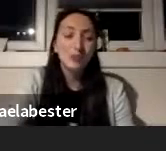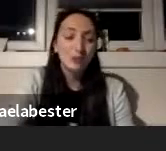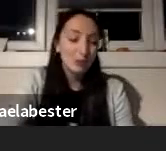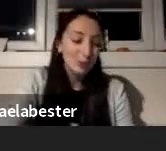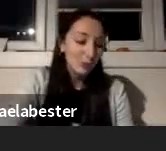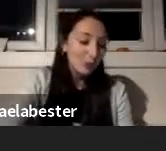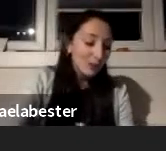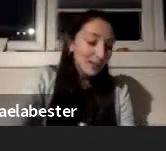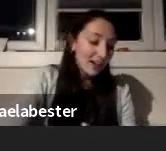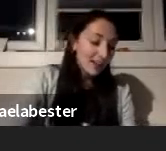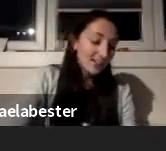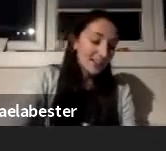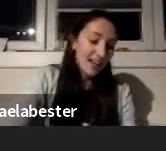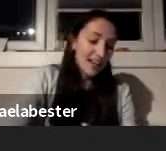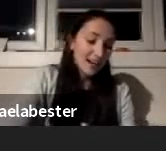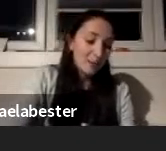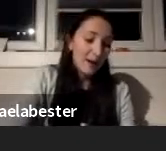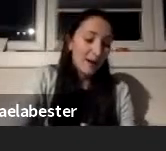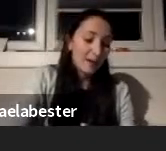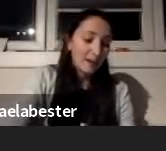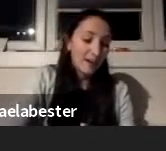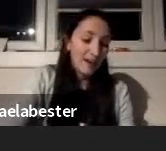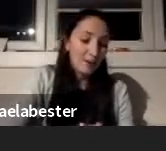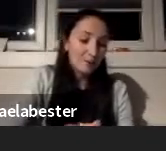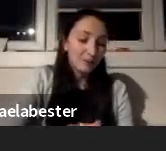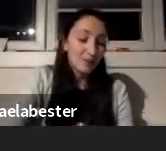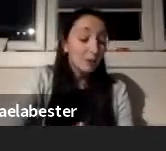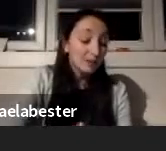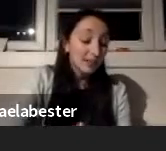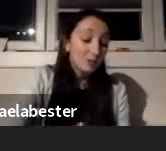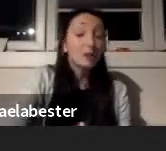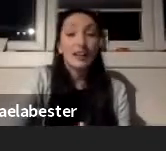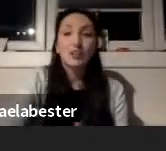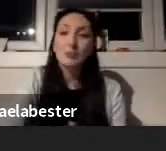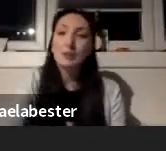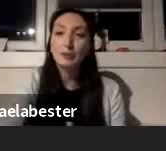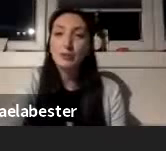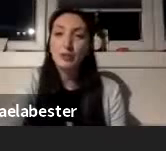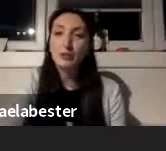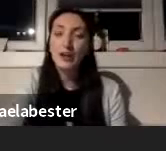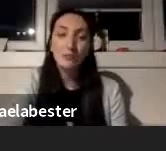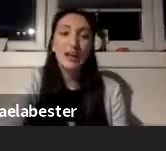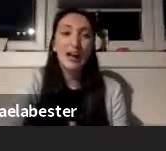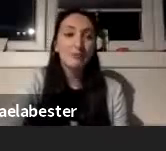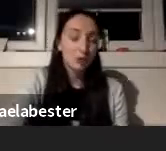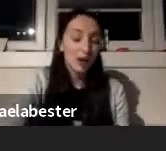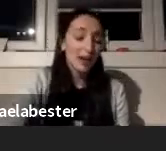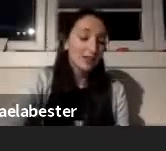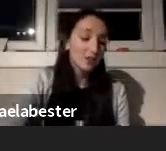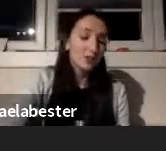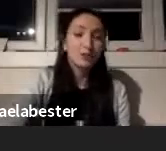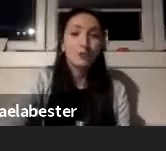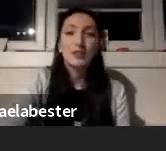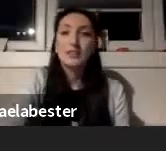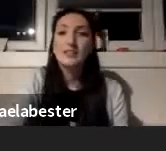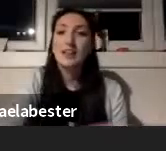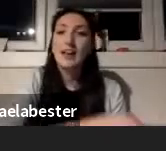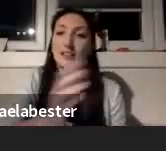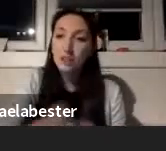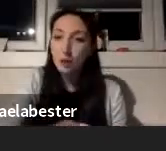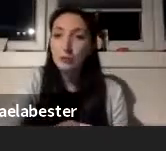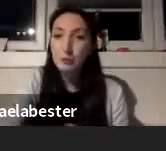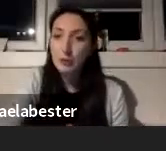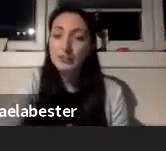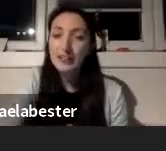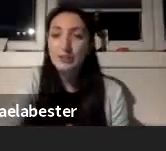because you wouldn't ask that about a spoken language. Well, actually people do, and we have tried to